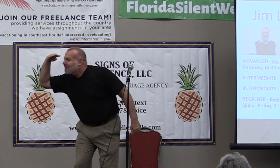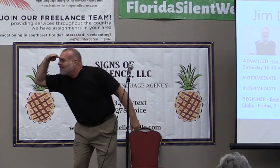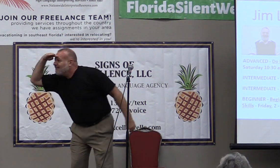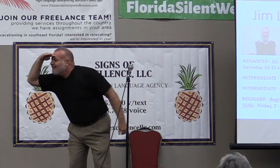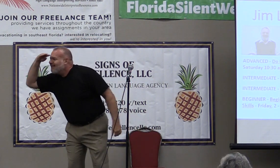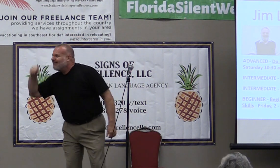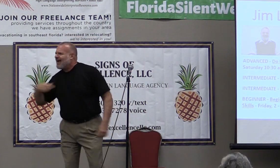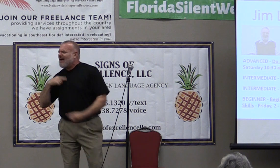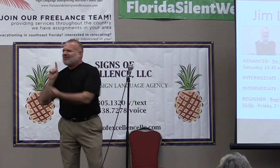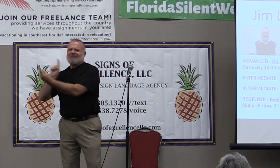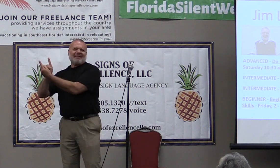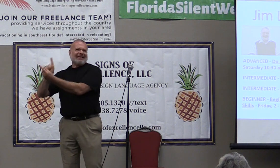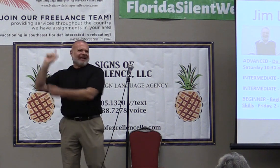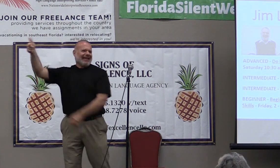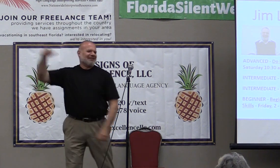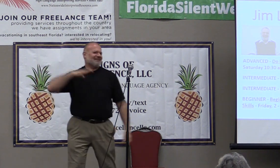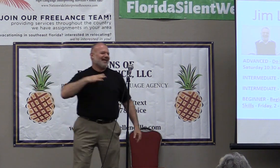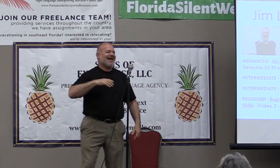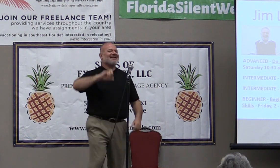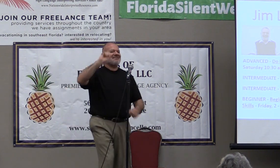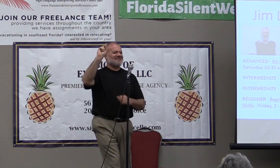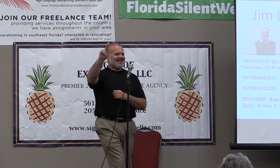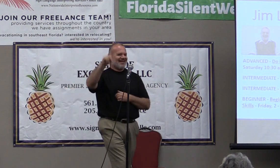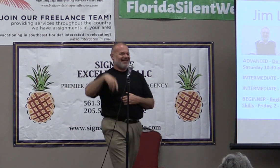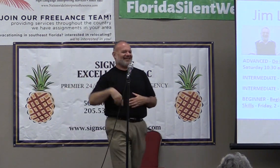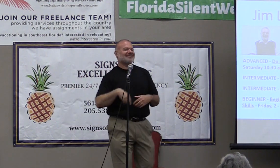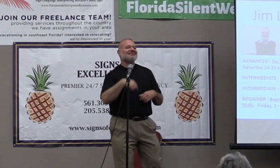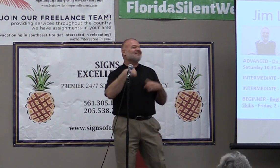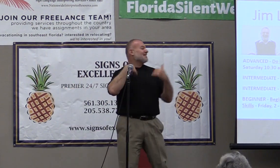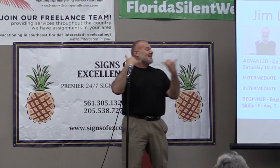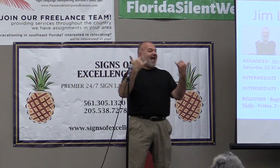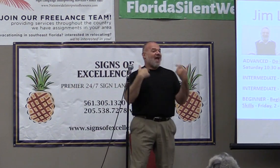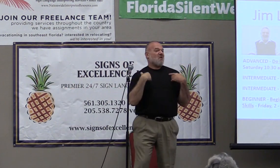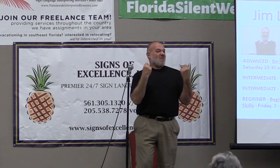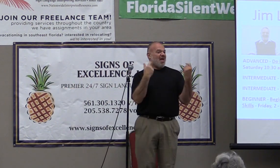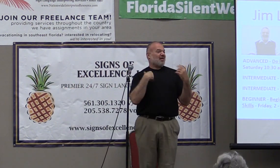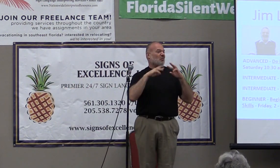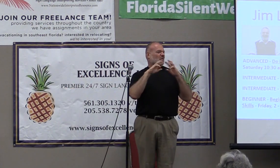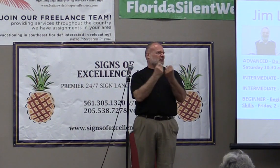Boston? Let me see you. I need to meet you later. Okay.